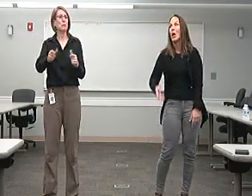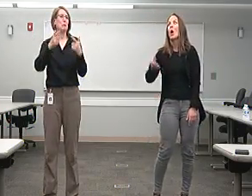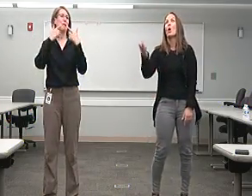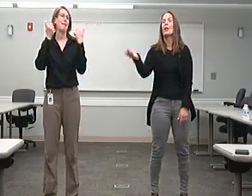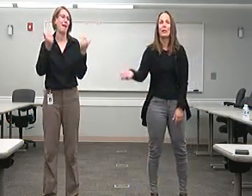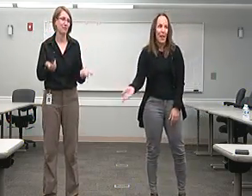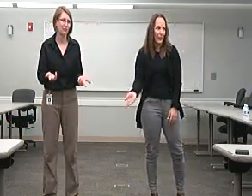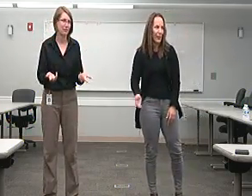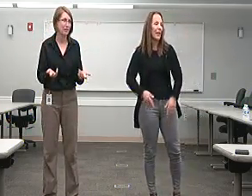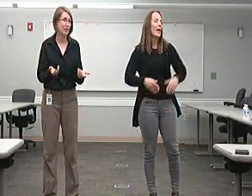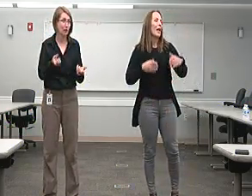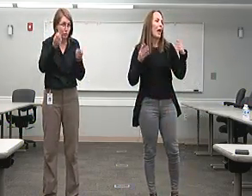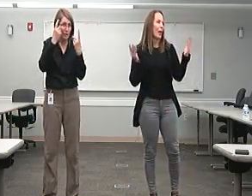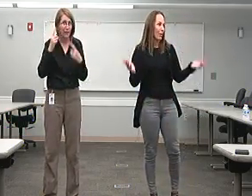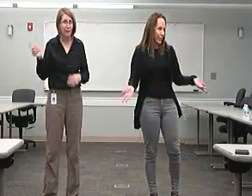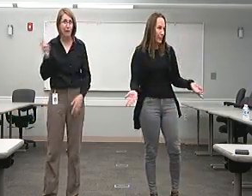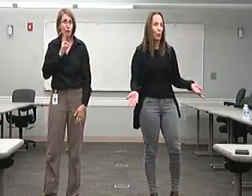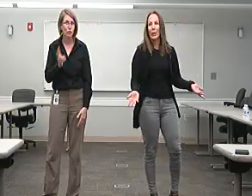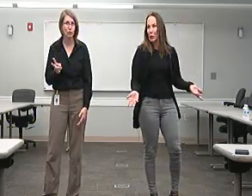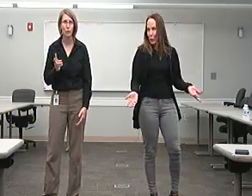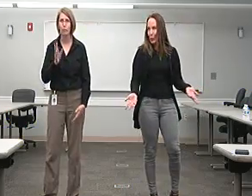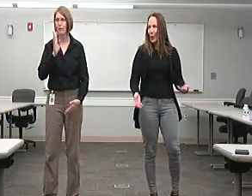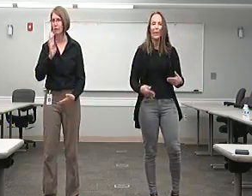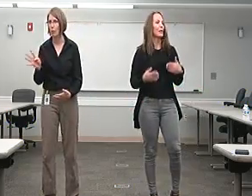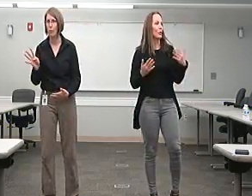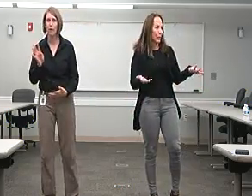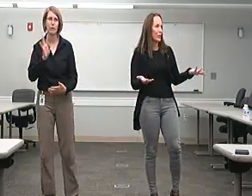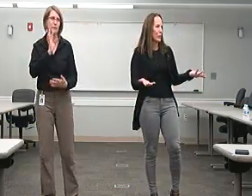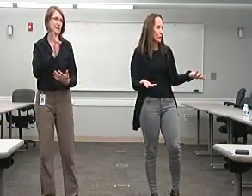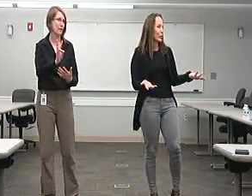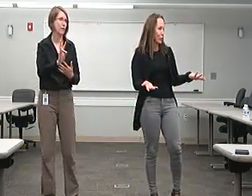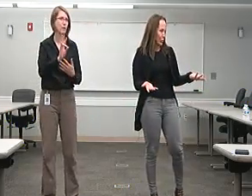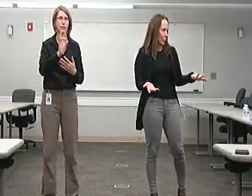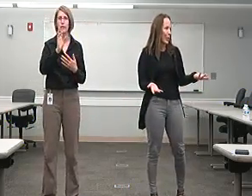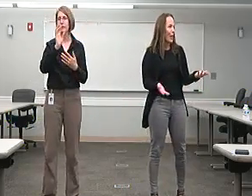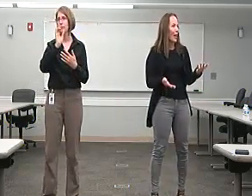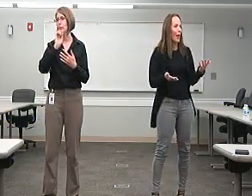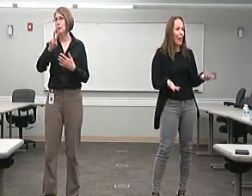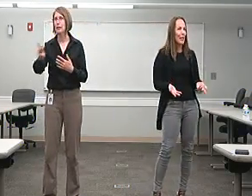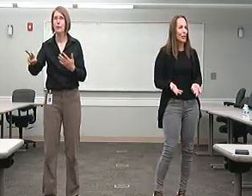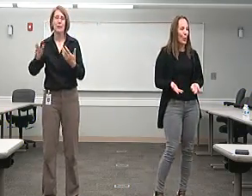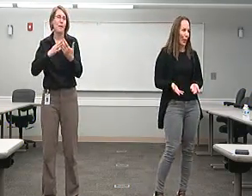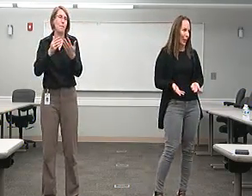7 or they're 22, and that's what 22-year-olds do, and that it's okay.